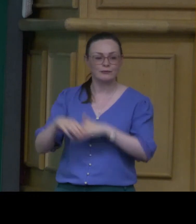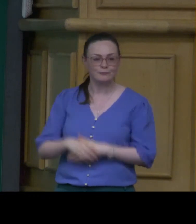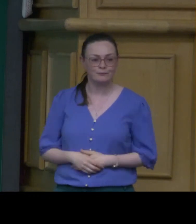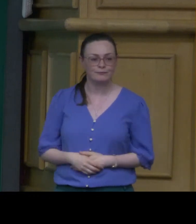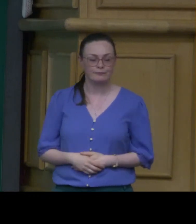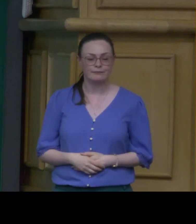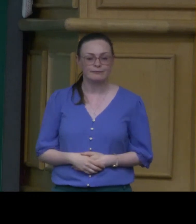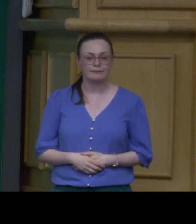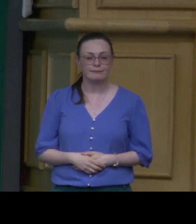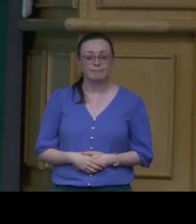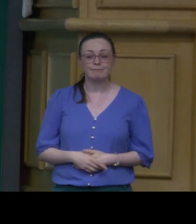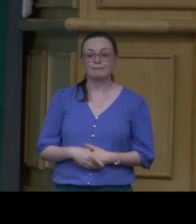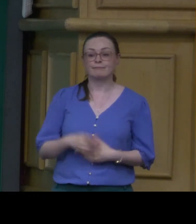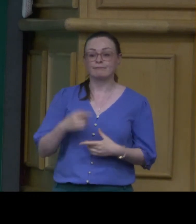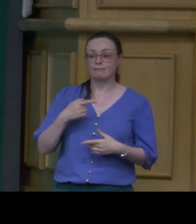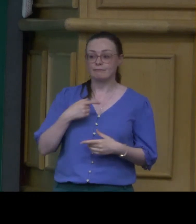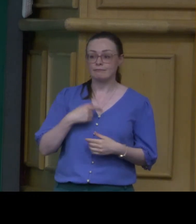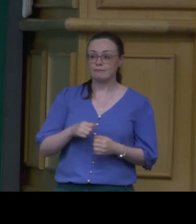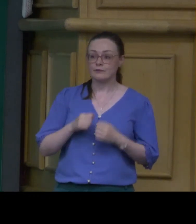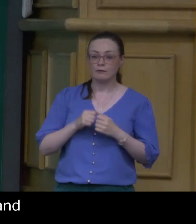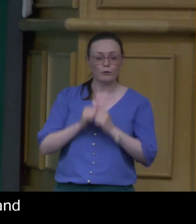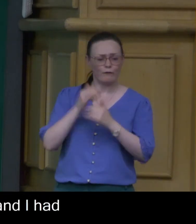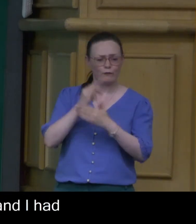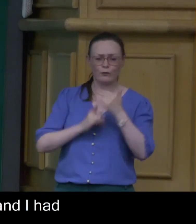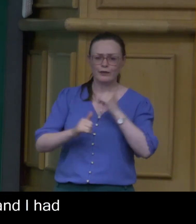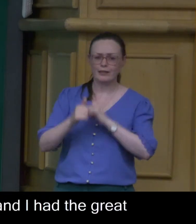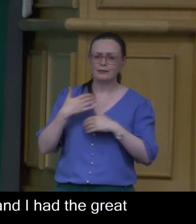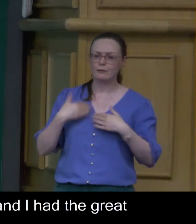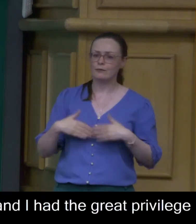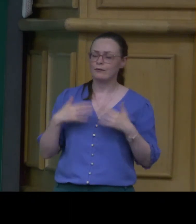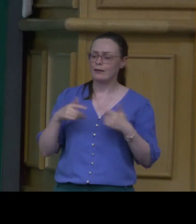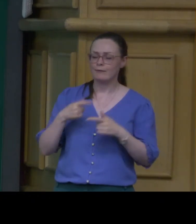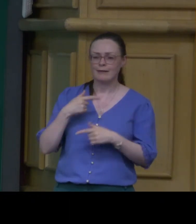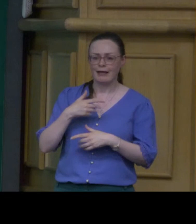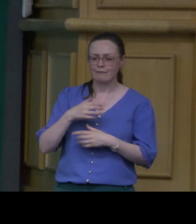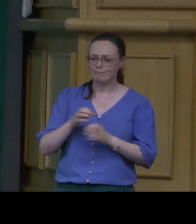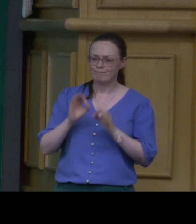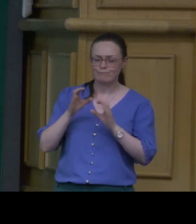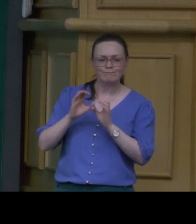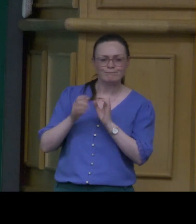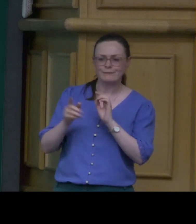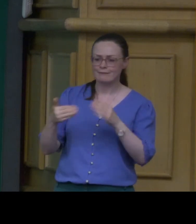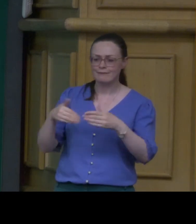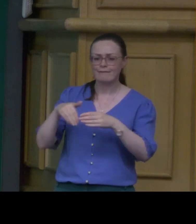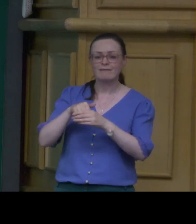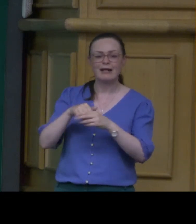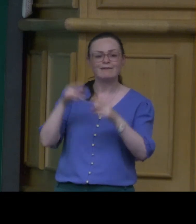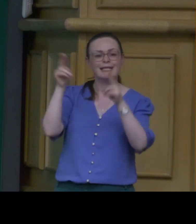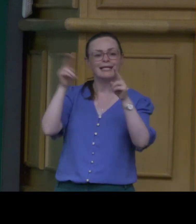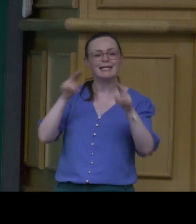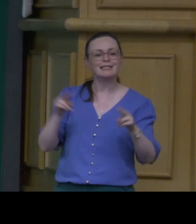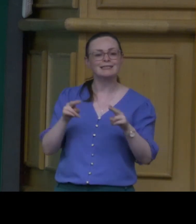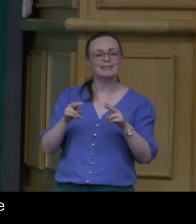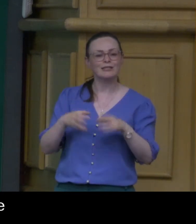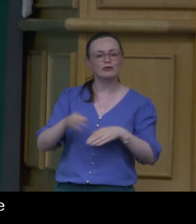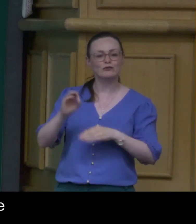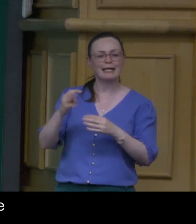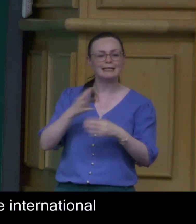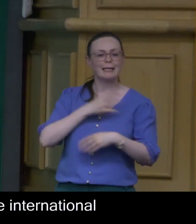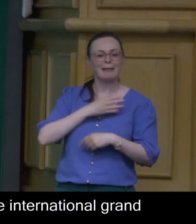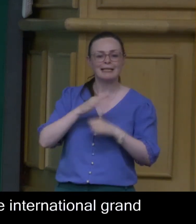Communications, and I had the great privilege a number of years ago to be involved in the International Grand Committee